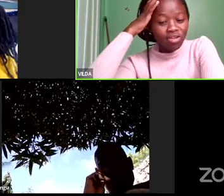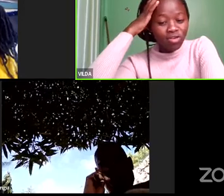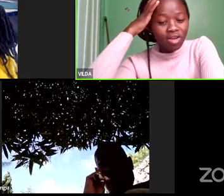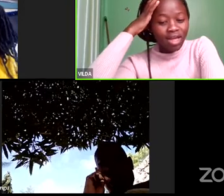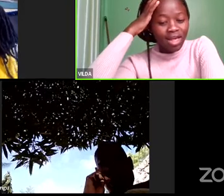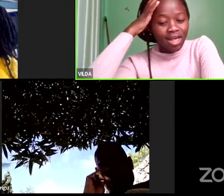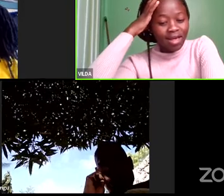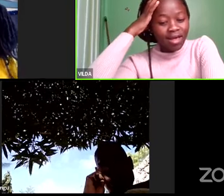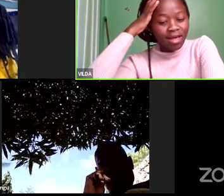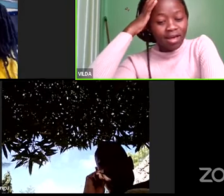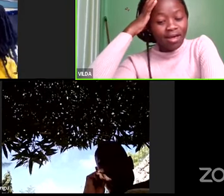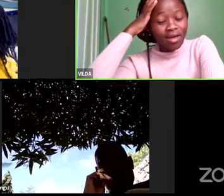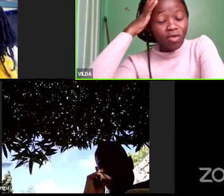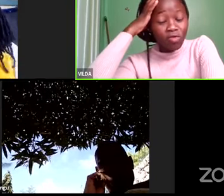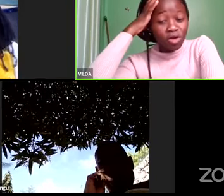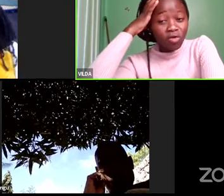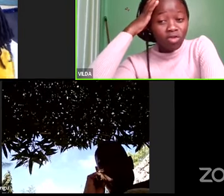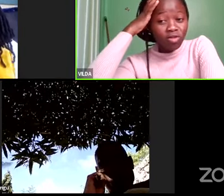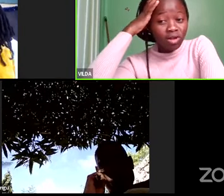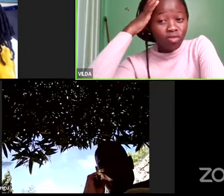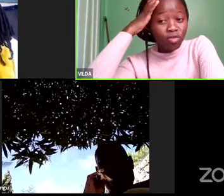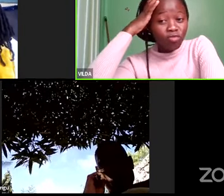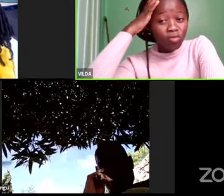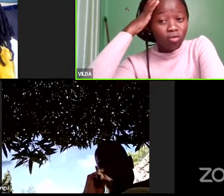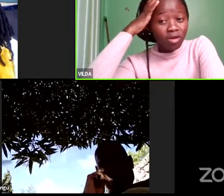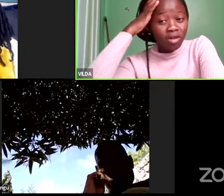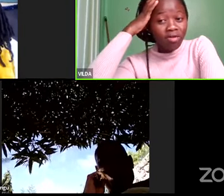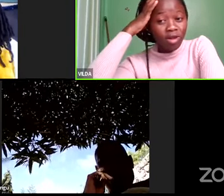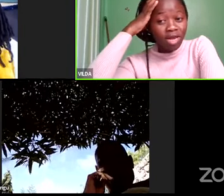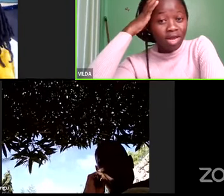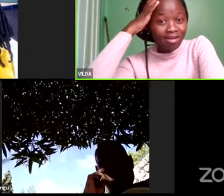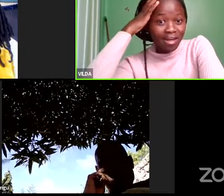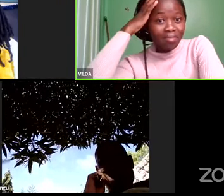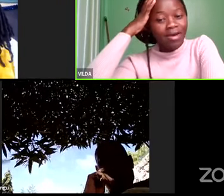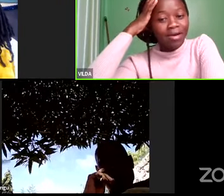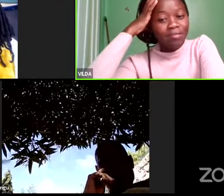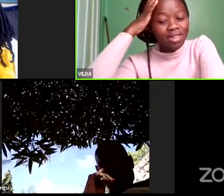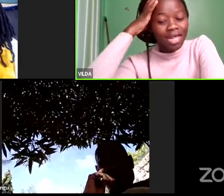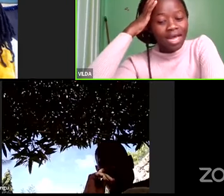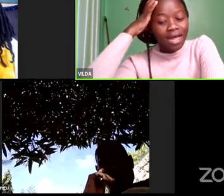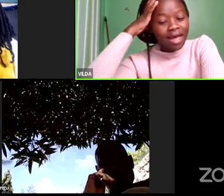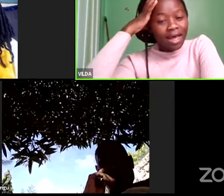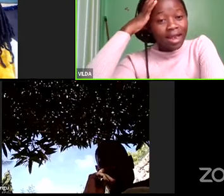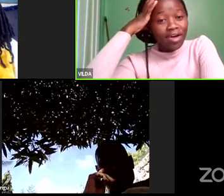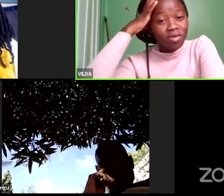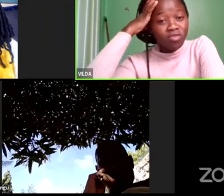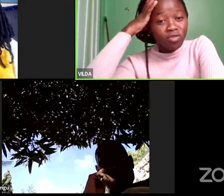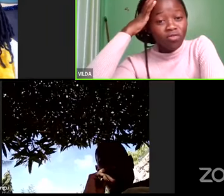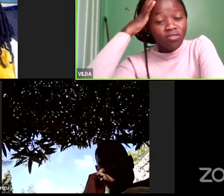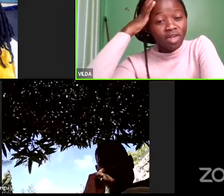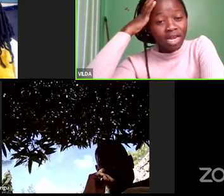introduction. I hope you're going to learn more from Maureen when her time comes. Allow me to move to the